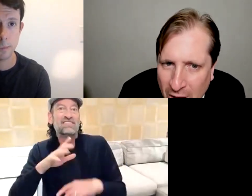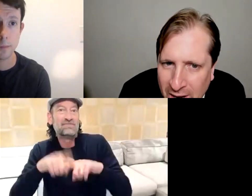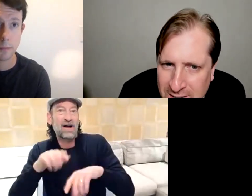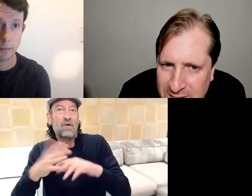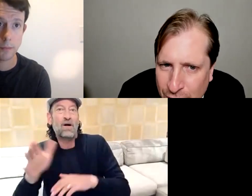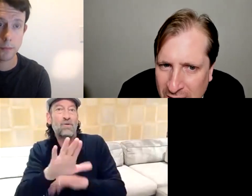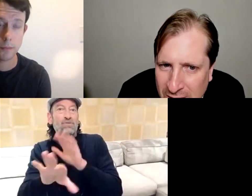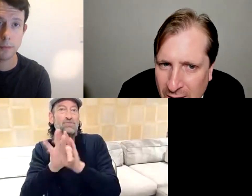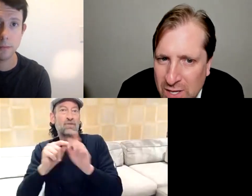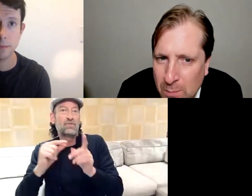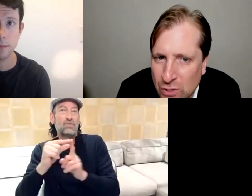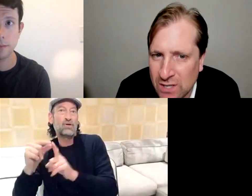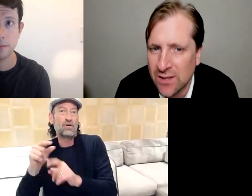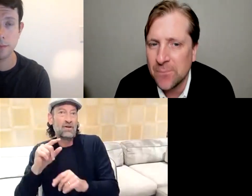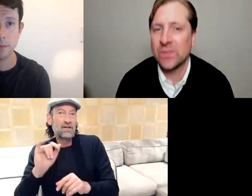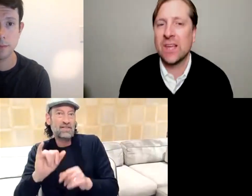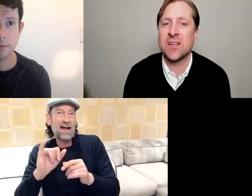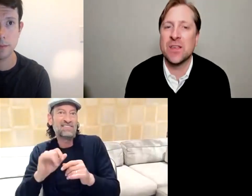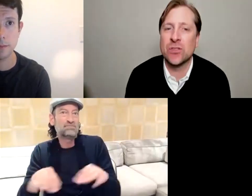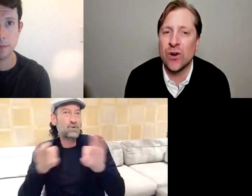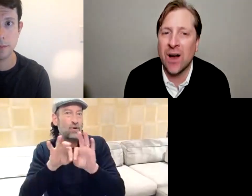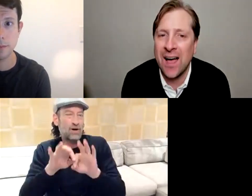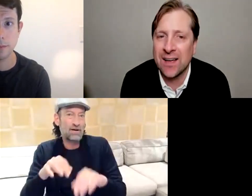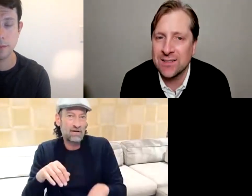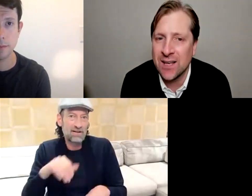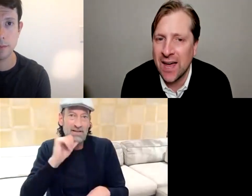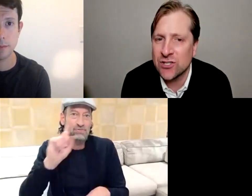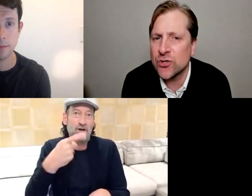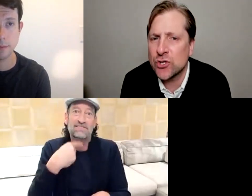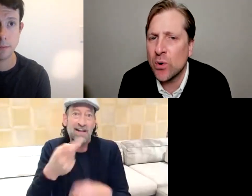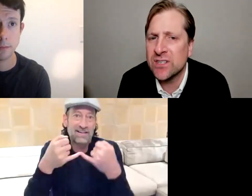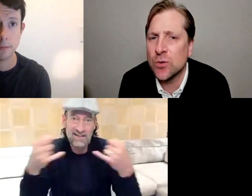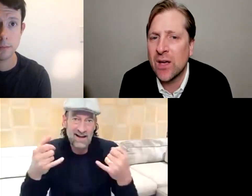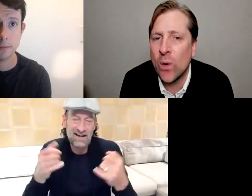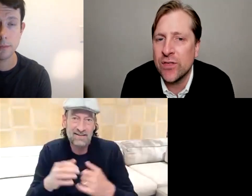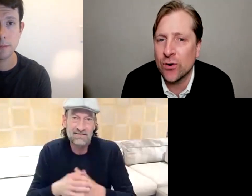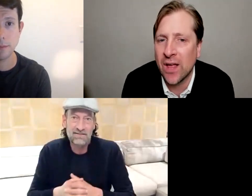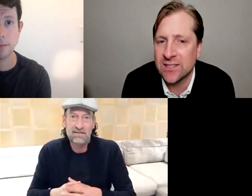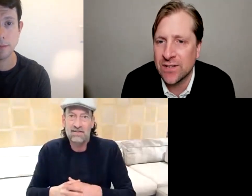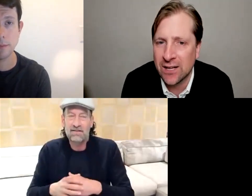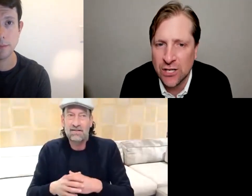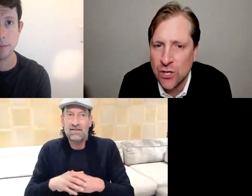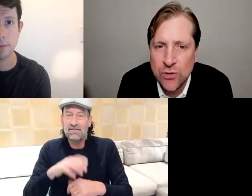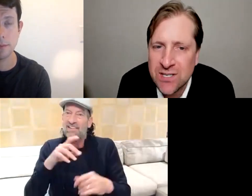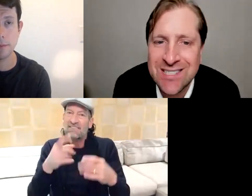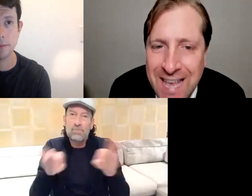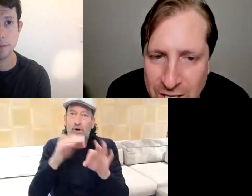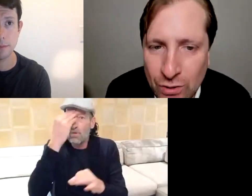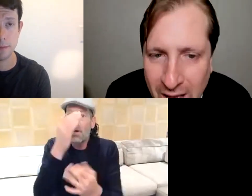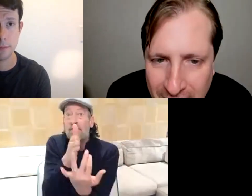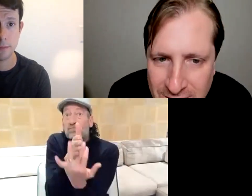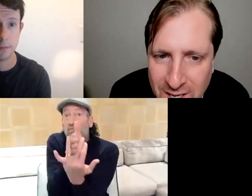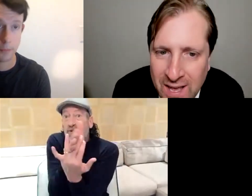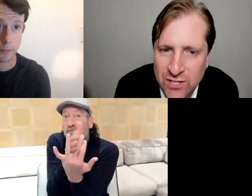And if the audience is feeling the emotion that is coming through your eyes, and it's also the choices you make with your lines of dialogue. You don't just say